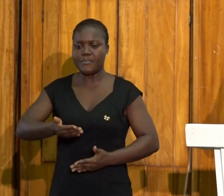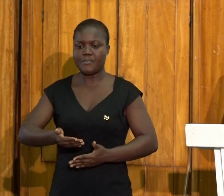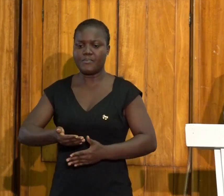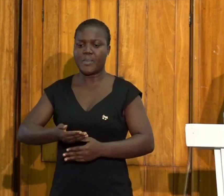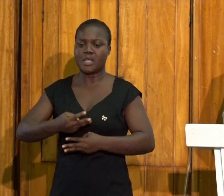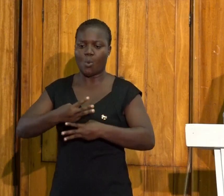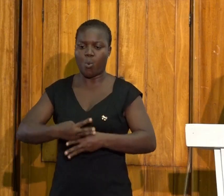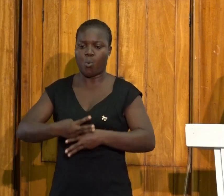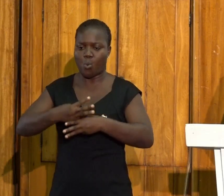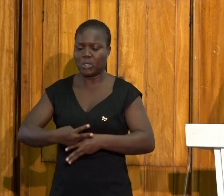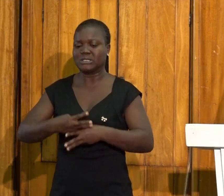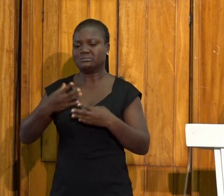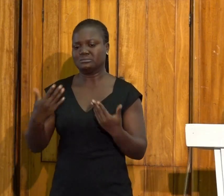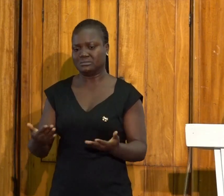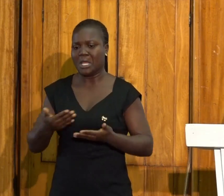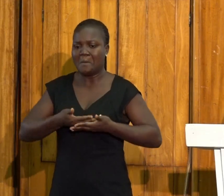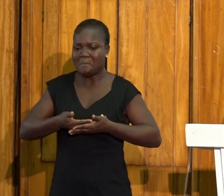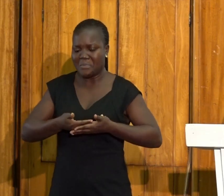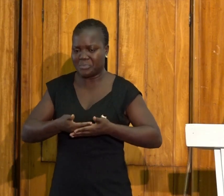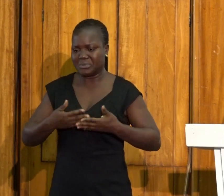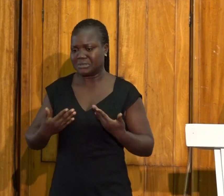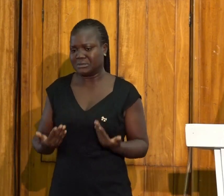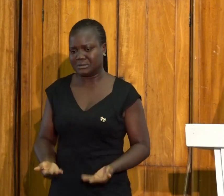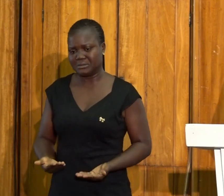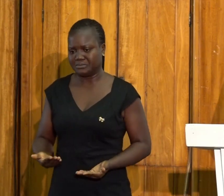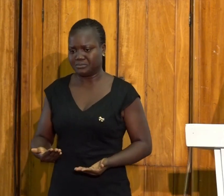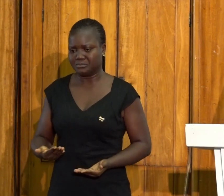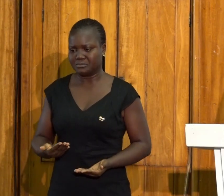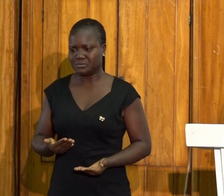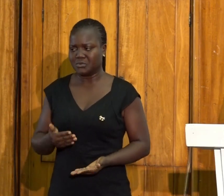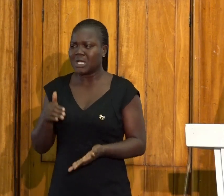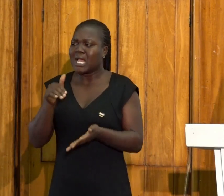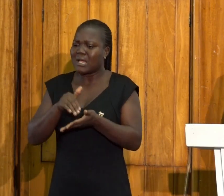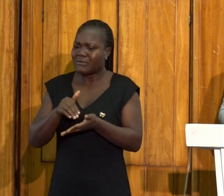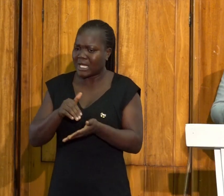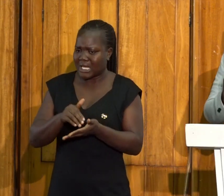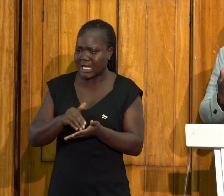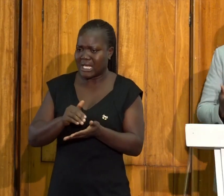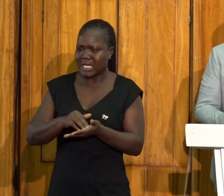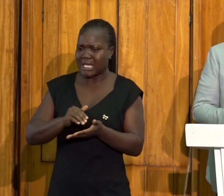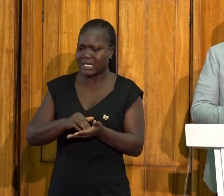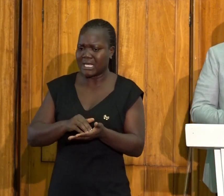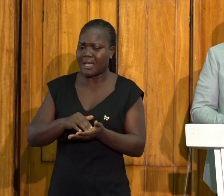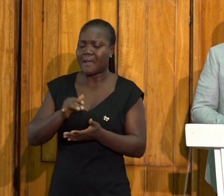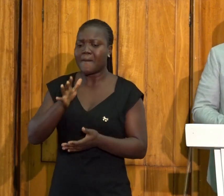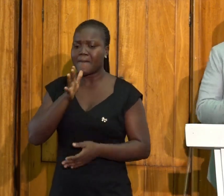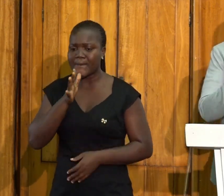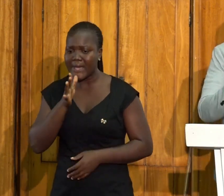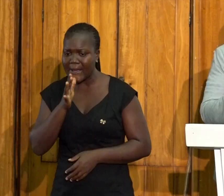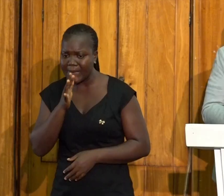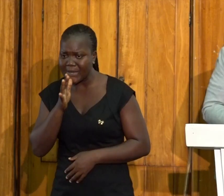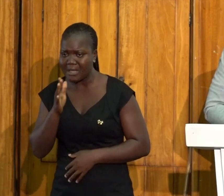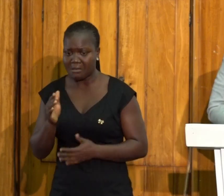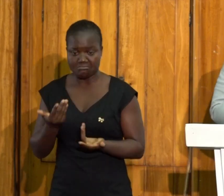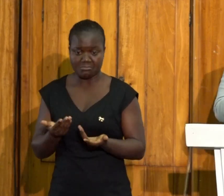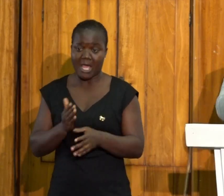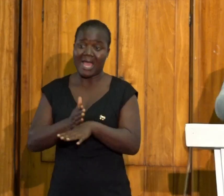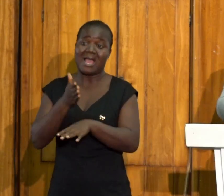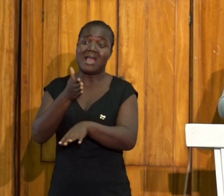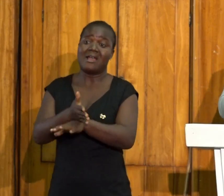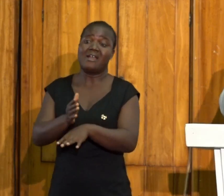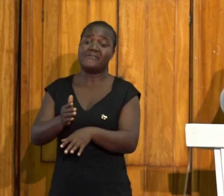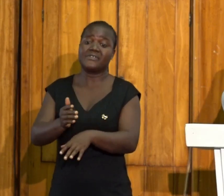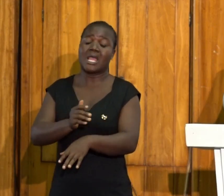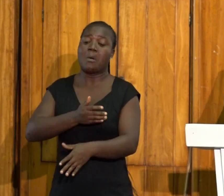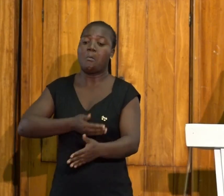have issues to do with small for gestational babies, or even maternal and infant outcomes beyond the pregnancy. All